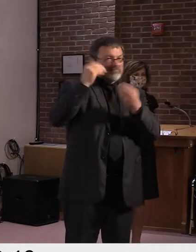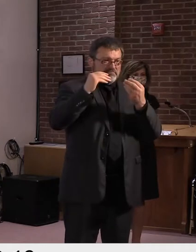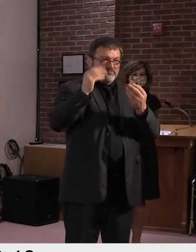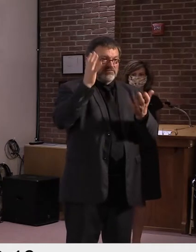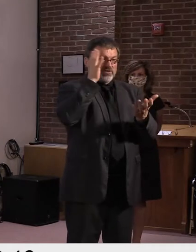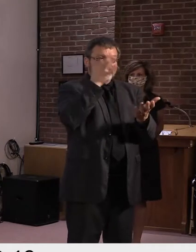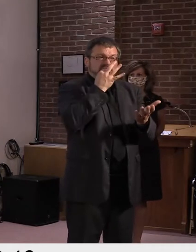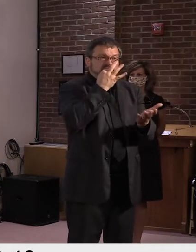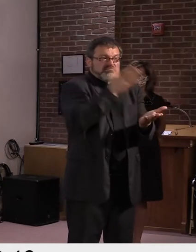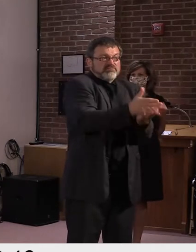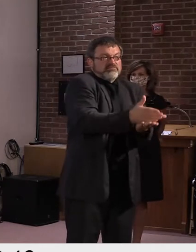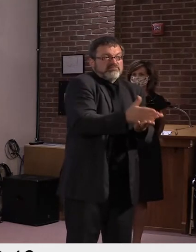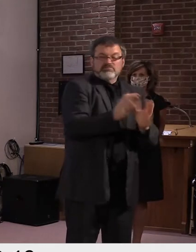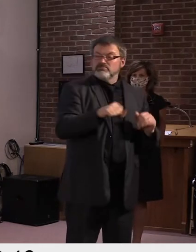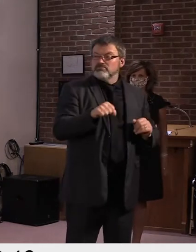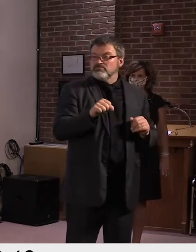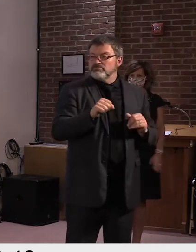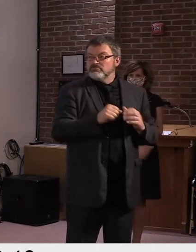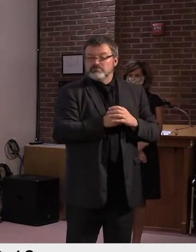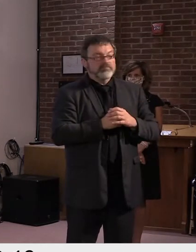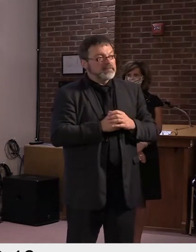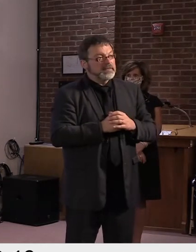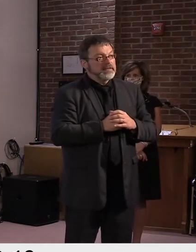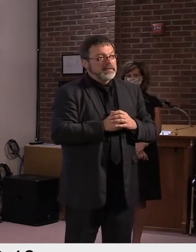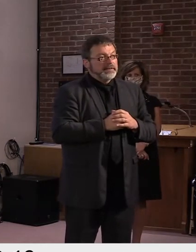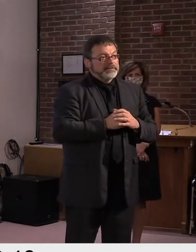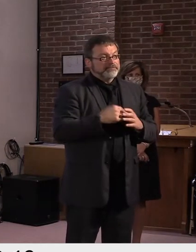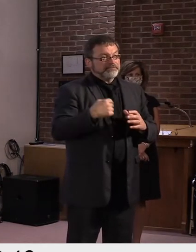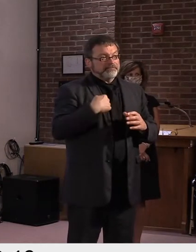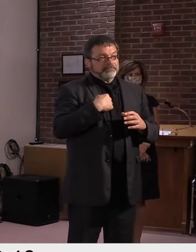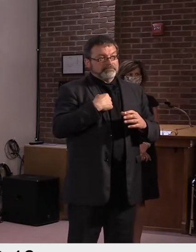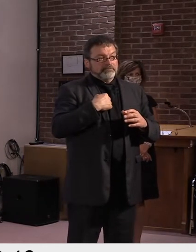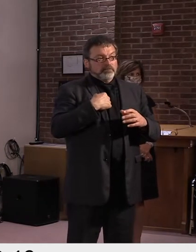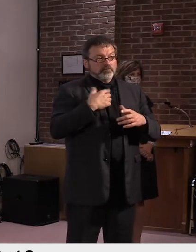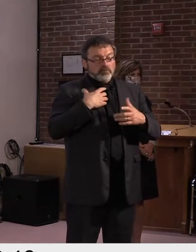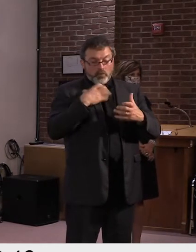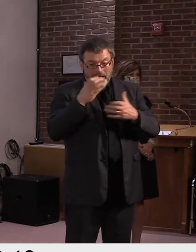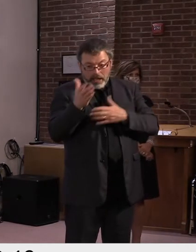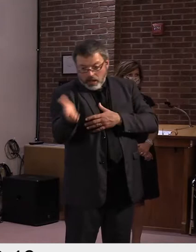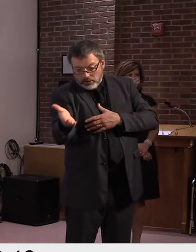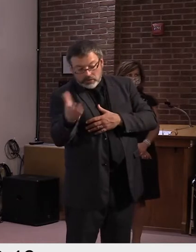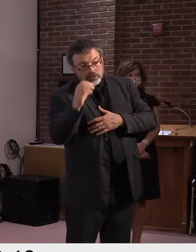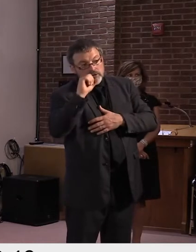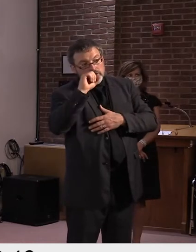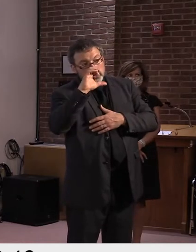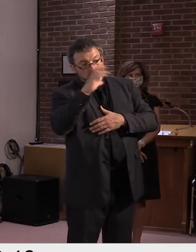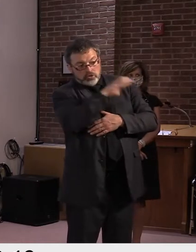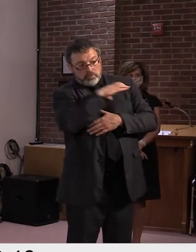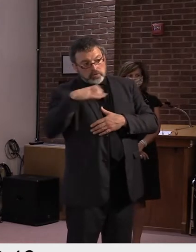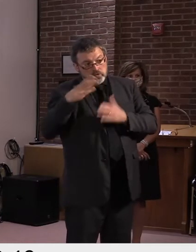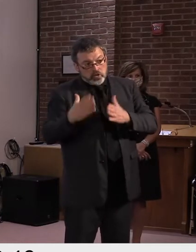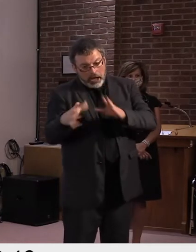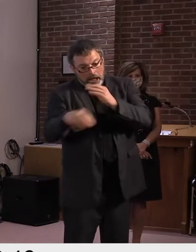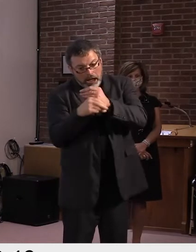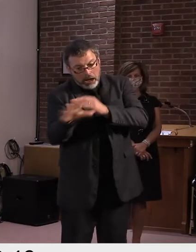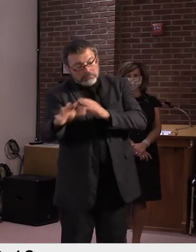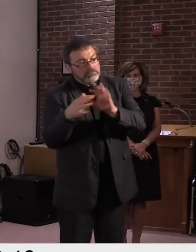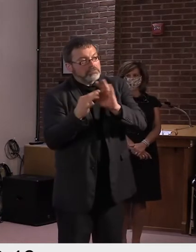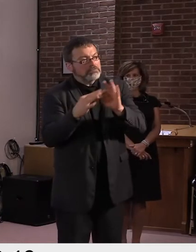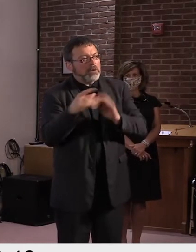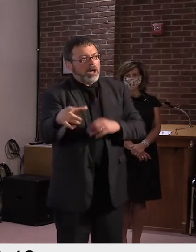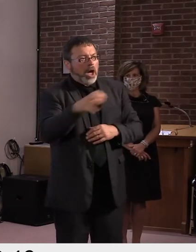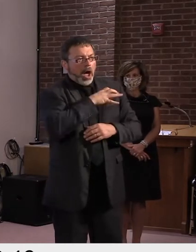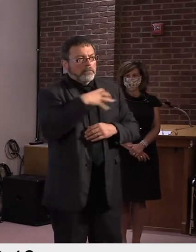Anything else, Commissioner Harrington, on that issue that I missed? No, Governor. Yeah, no, you're correct. We have not